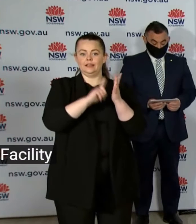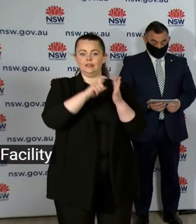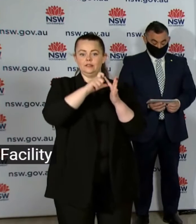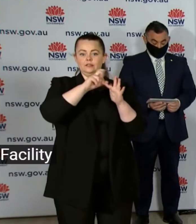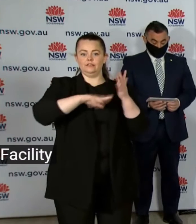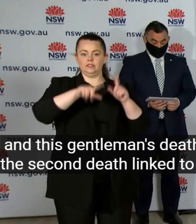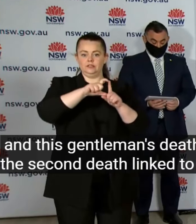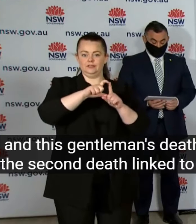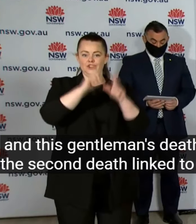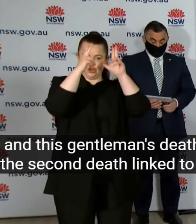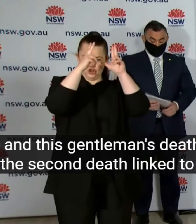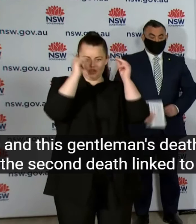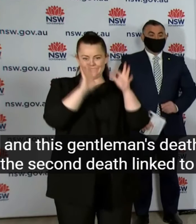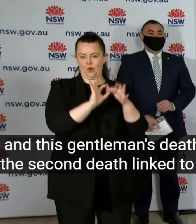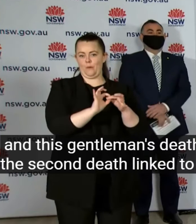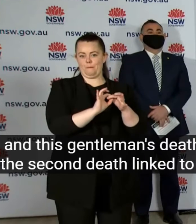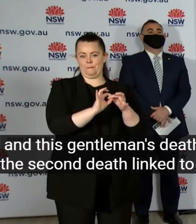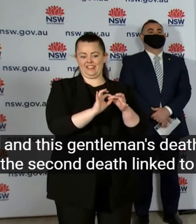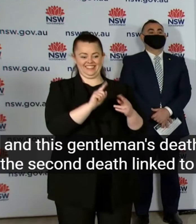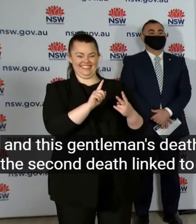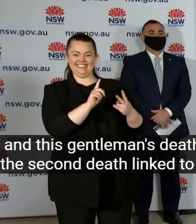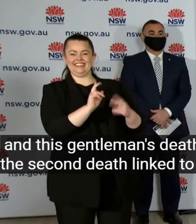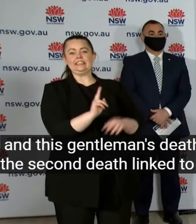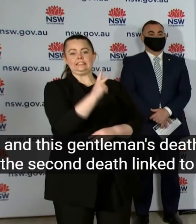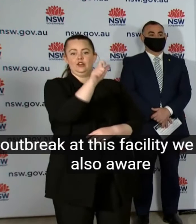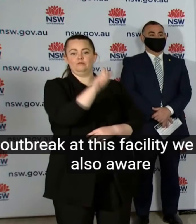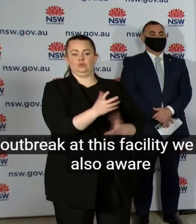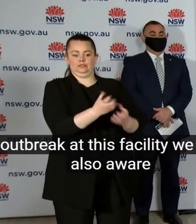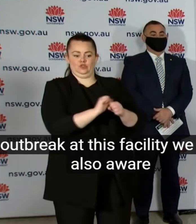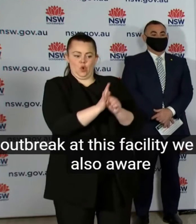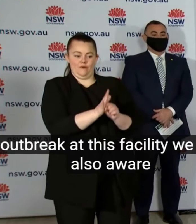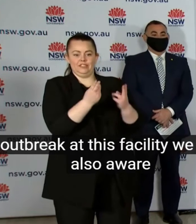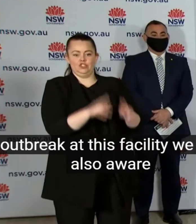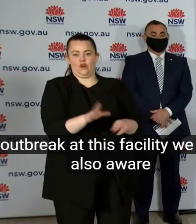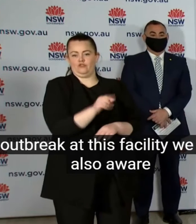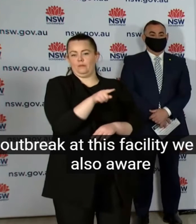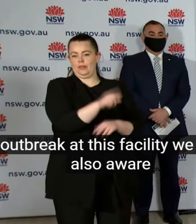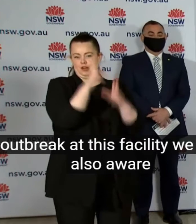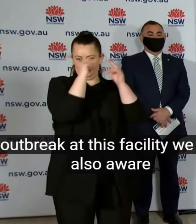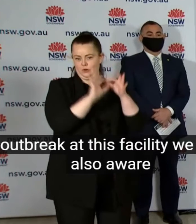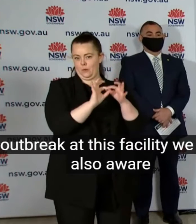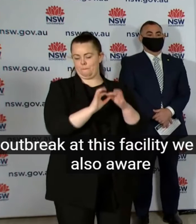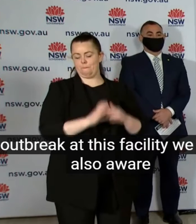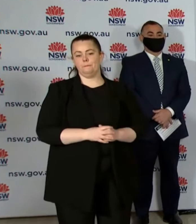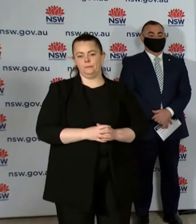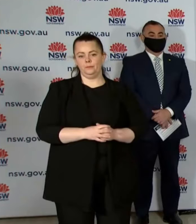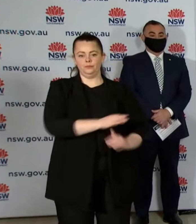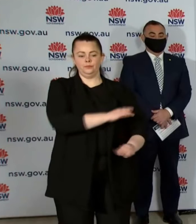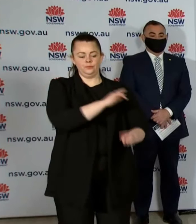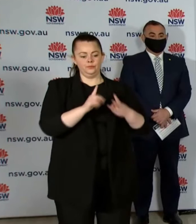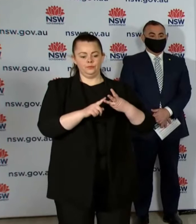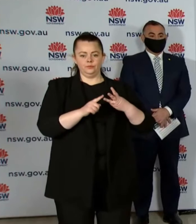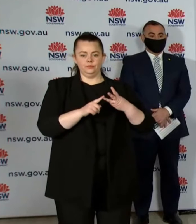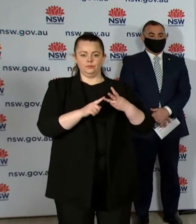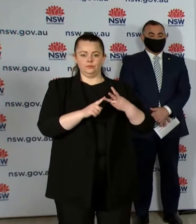second death linked to the outbreak at this facility. We are also aware of the death of a